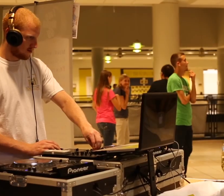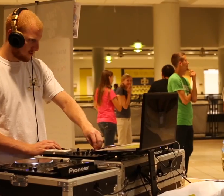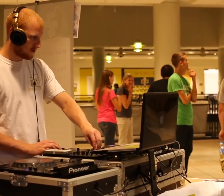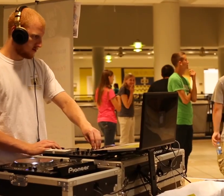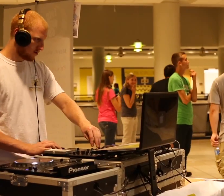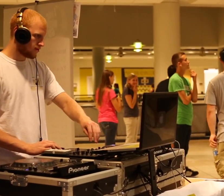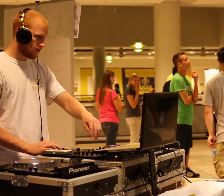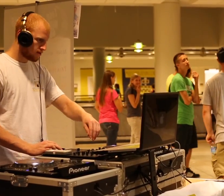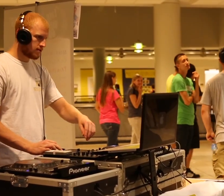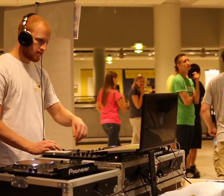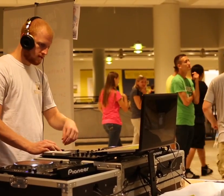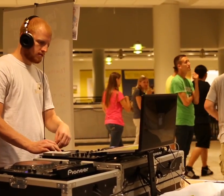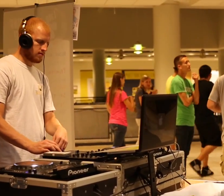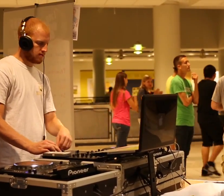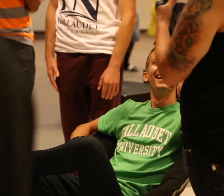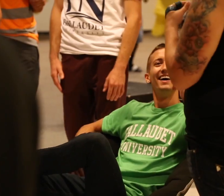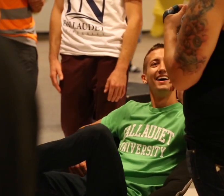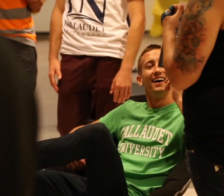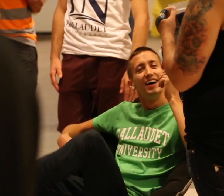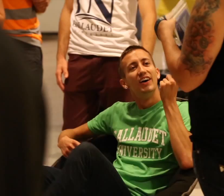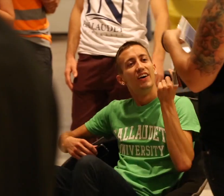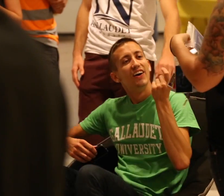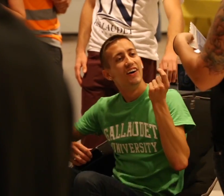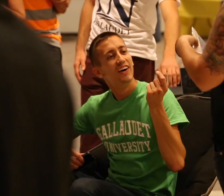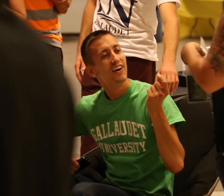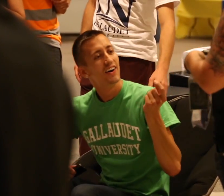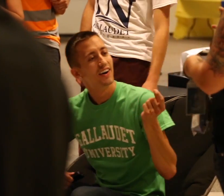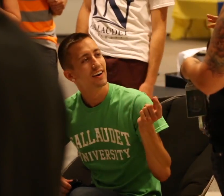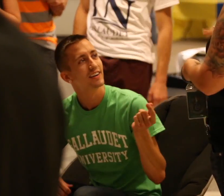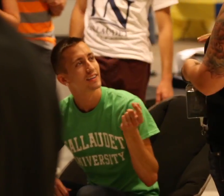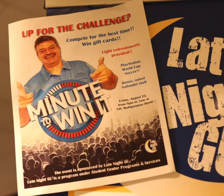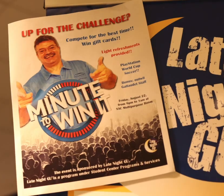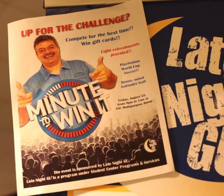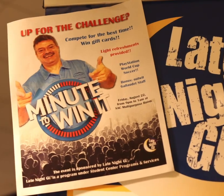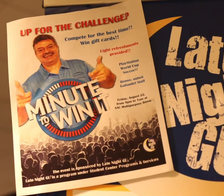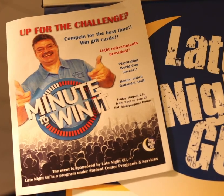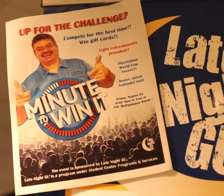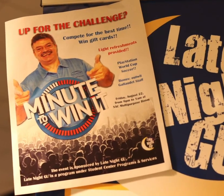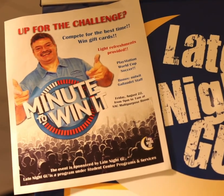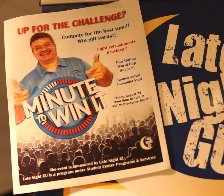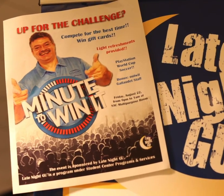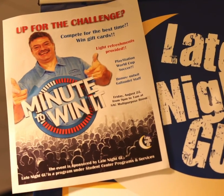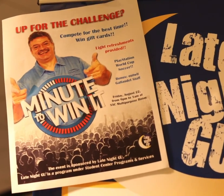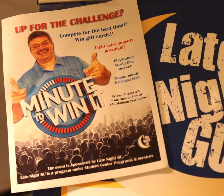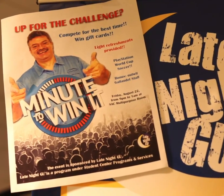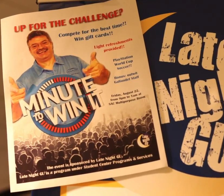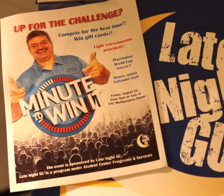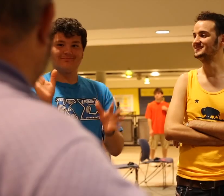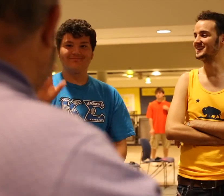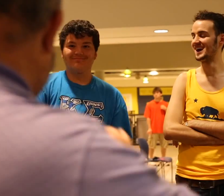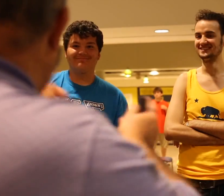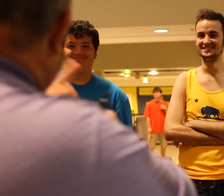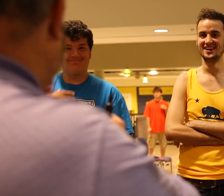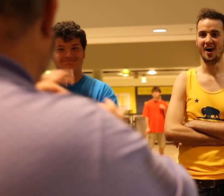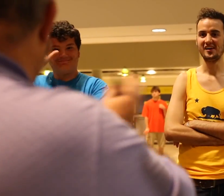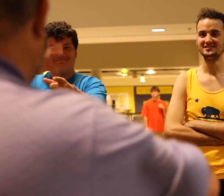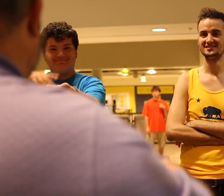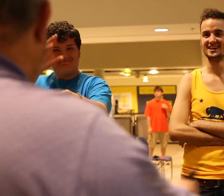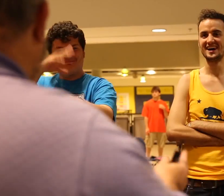Faculty and staff are listening to what students want, more alcohol-free events, such as this Friday night party. Alternative parties begin the first week of classes and